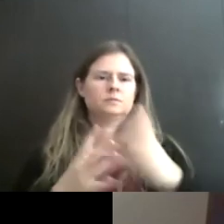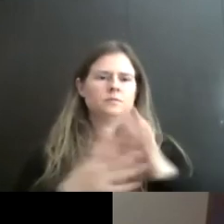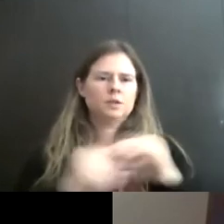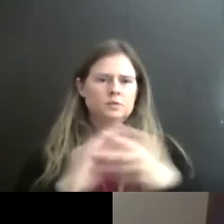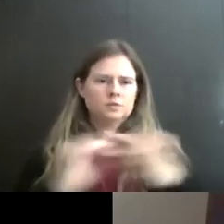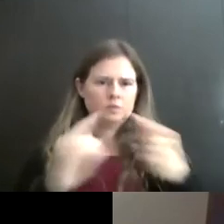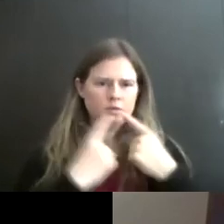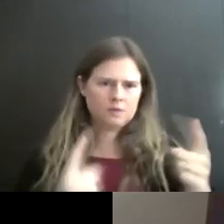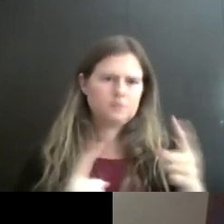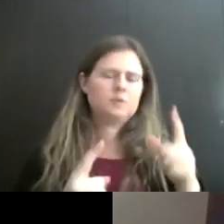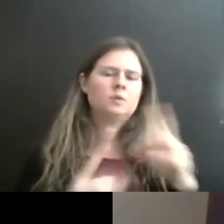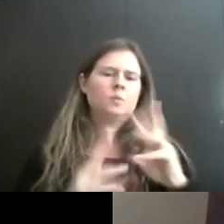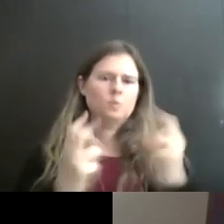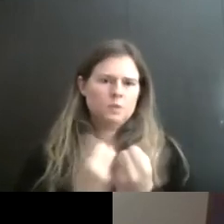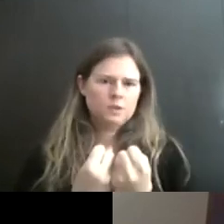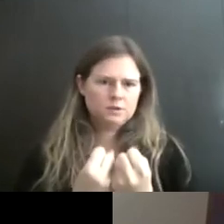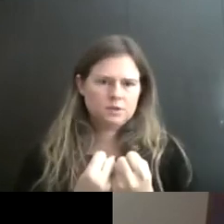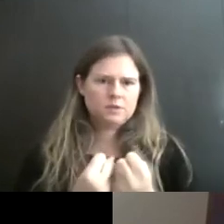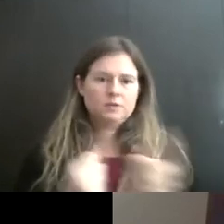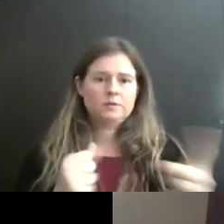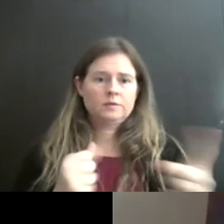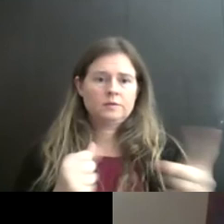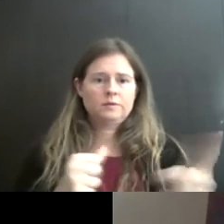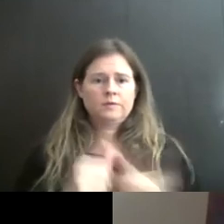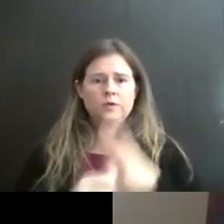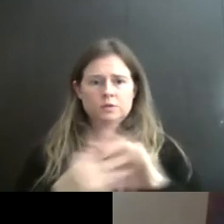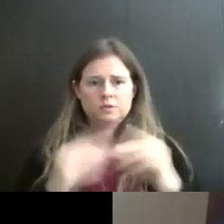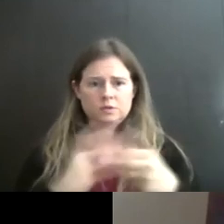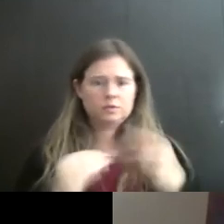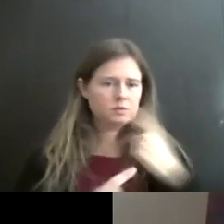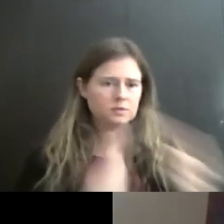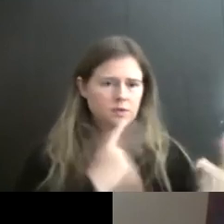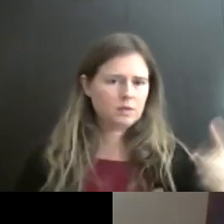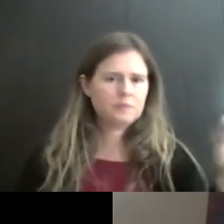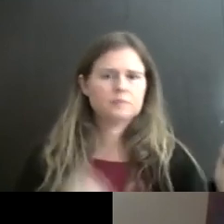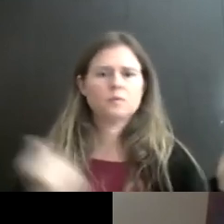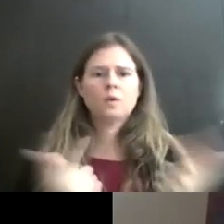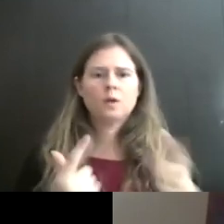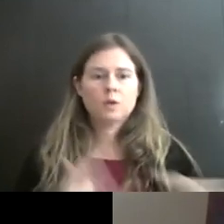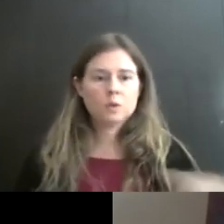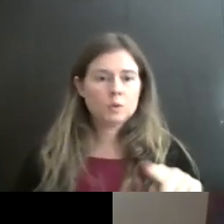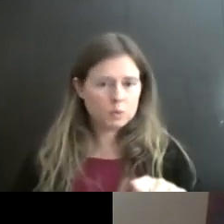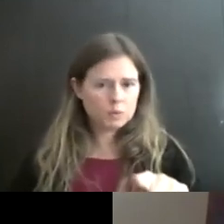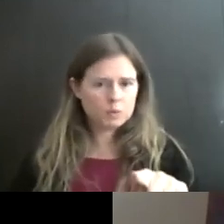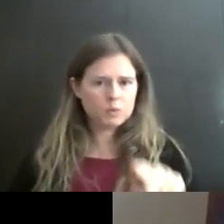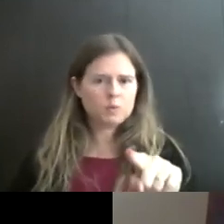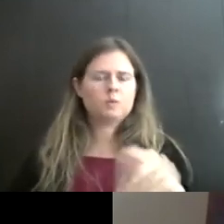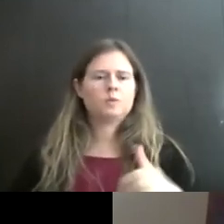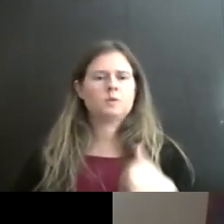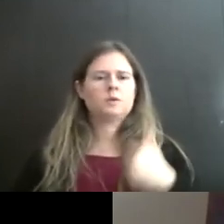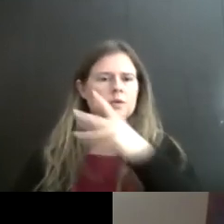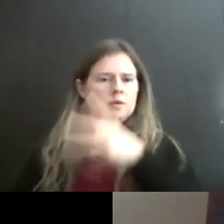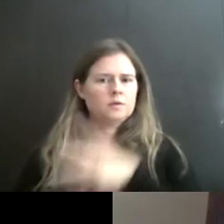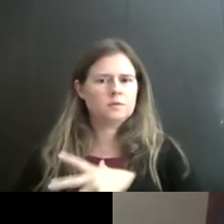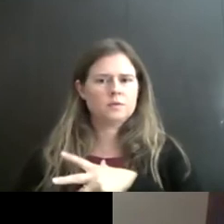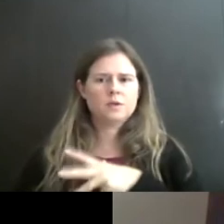workshops. And this is the first story I tell everybody, you young lady that's reading the questions, and everyone